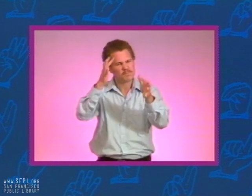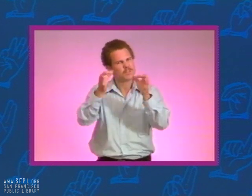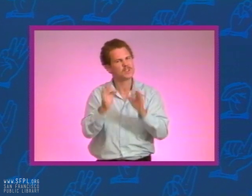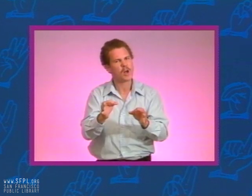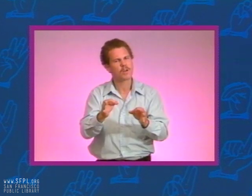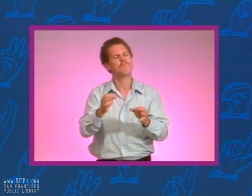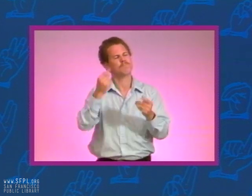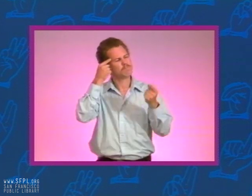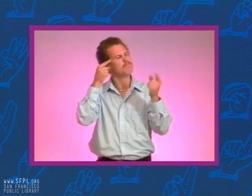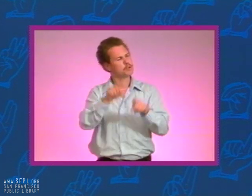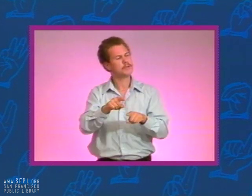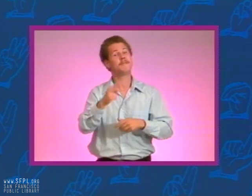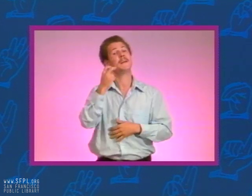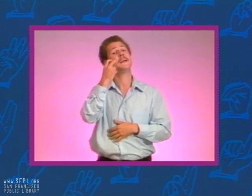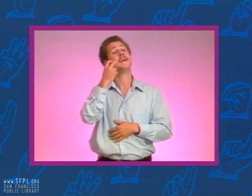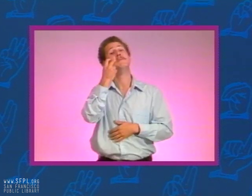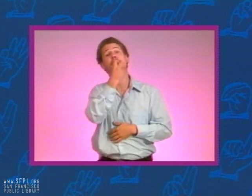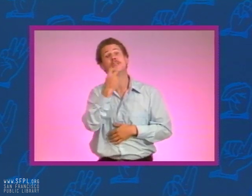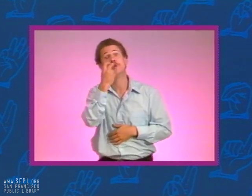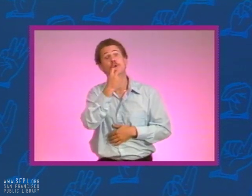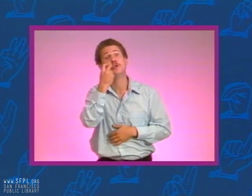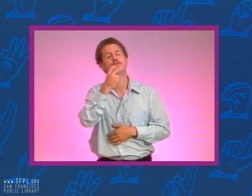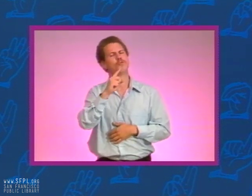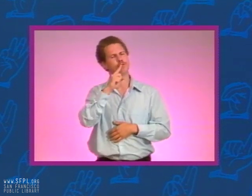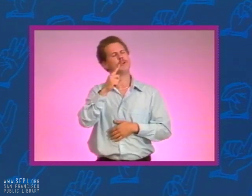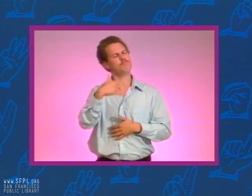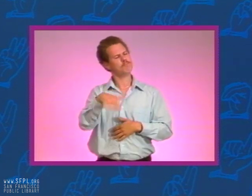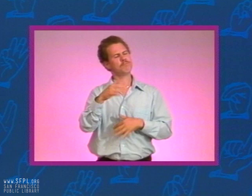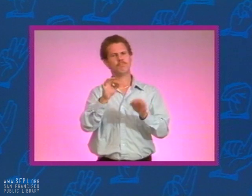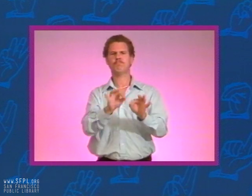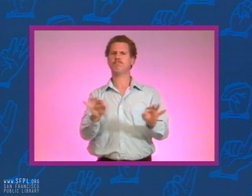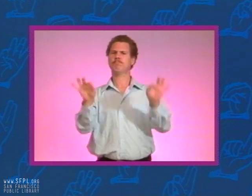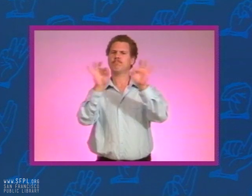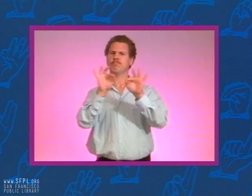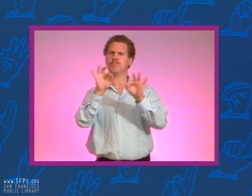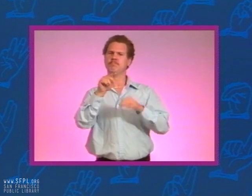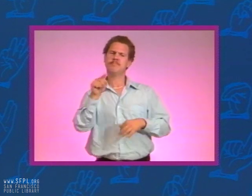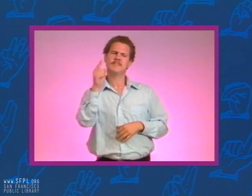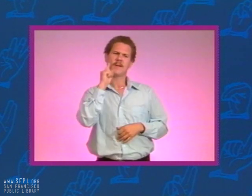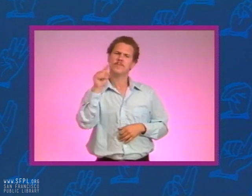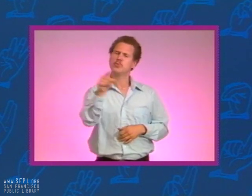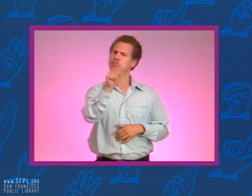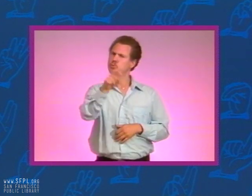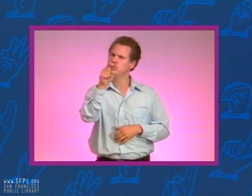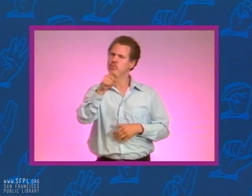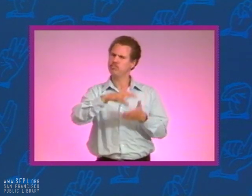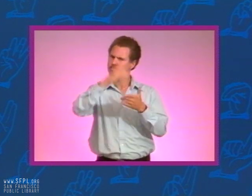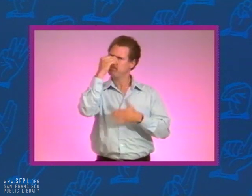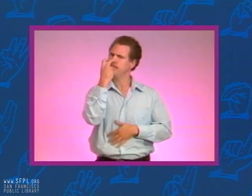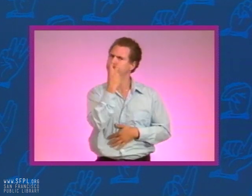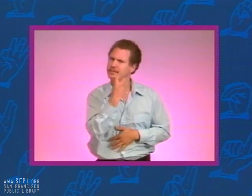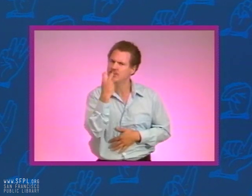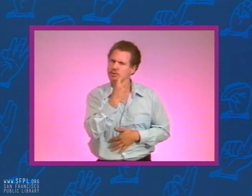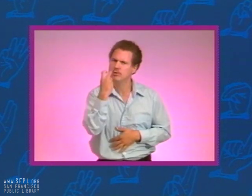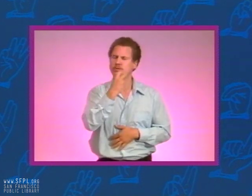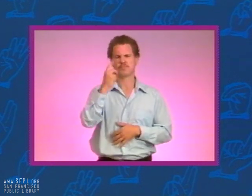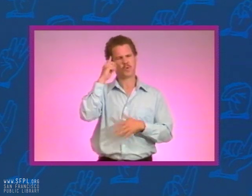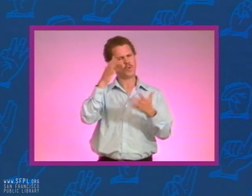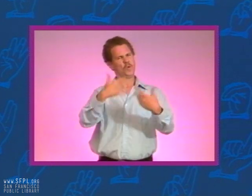proclaimed that the ability to speak and lip-read was paramount to the education of deaf children. They believed deaf people all over the